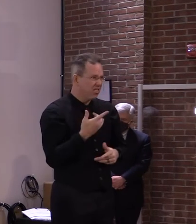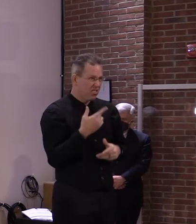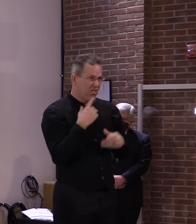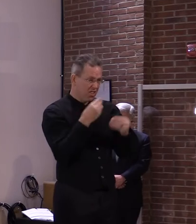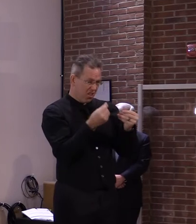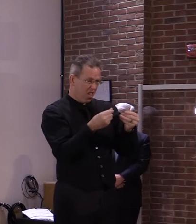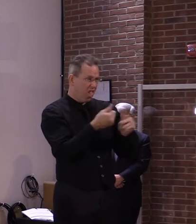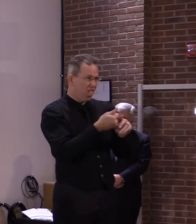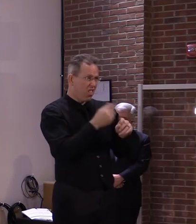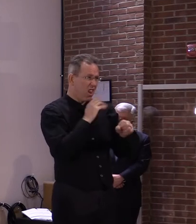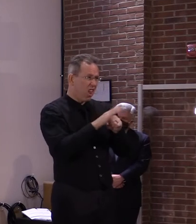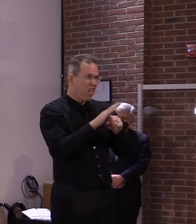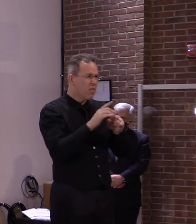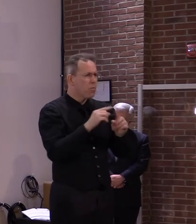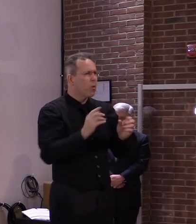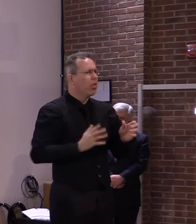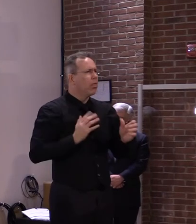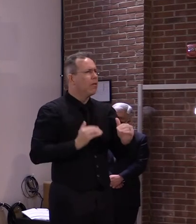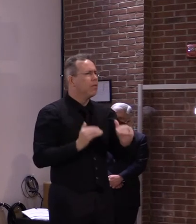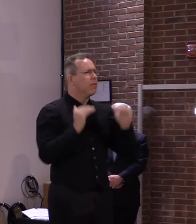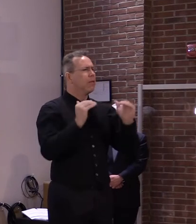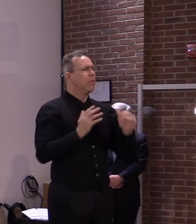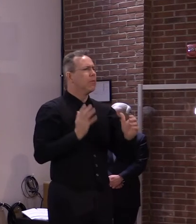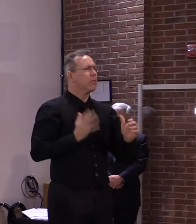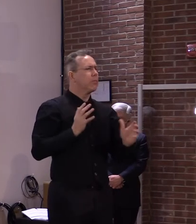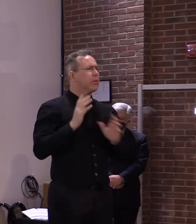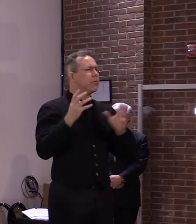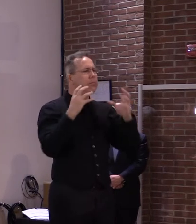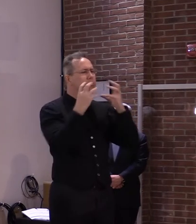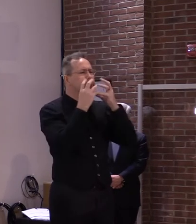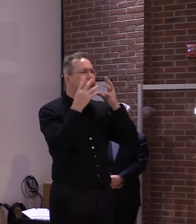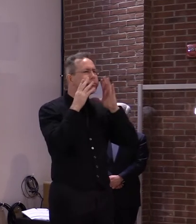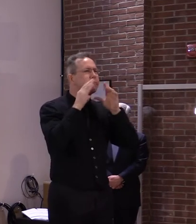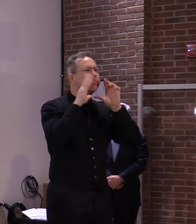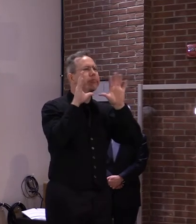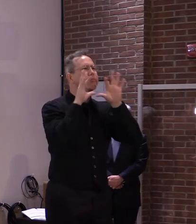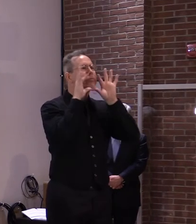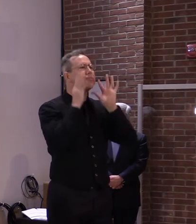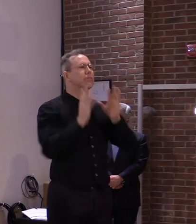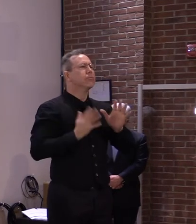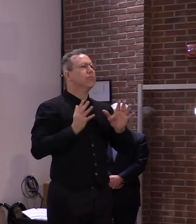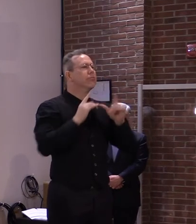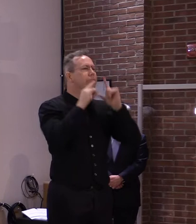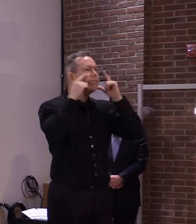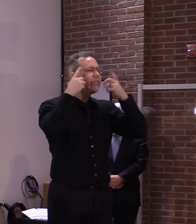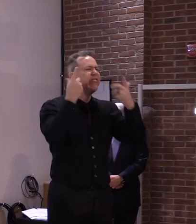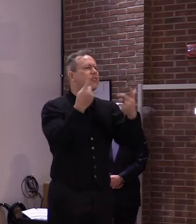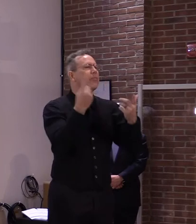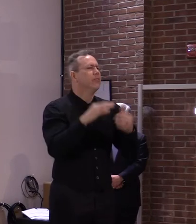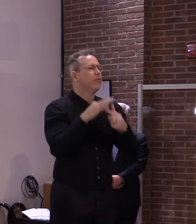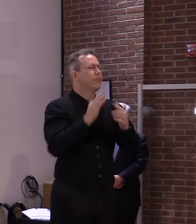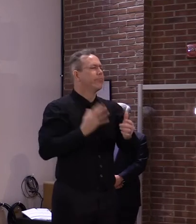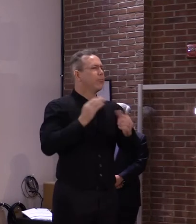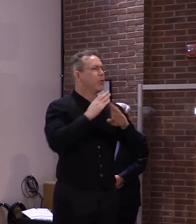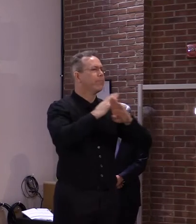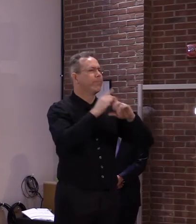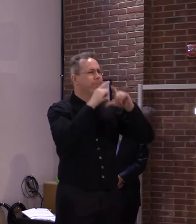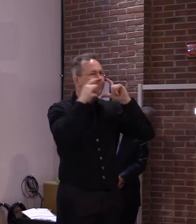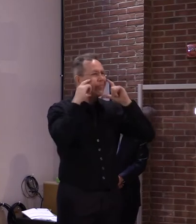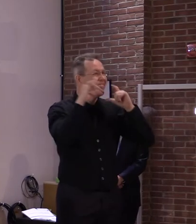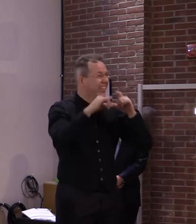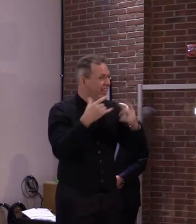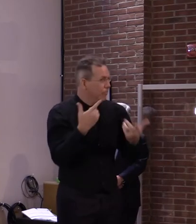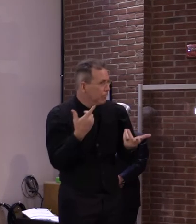mask like a procedure mask or a surgical mask and there is good data that shows that you will get some